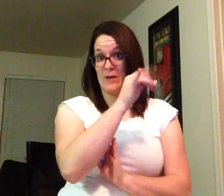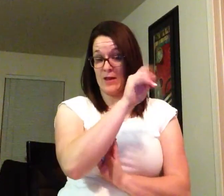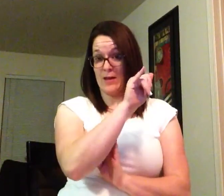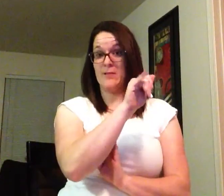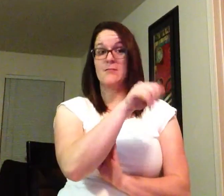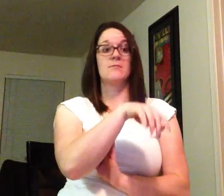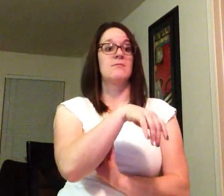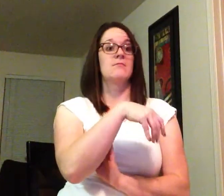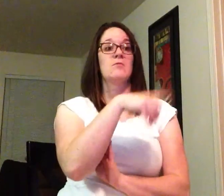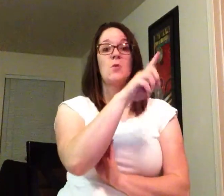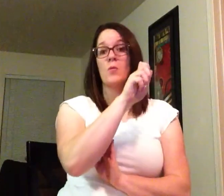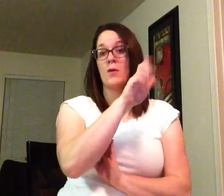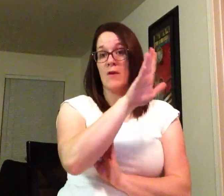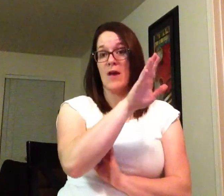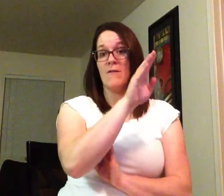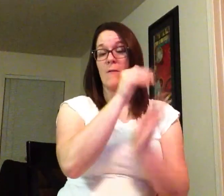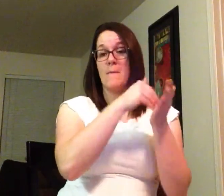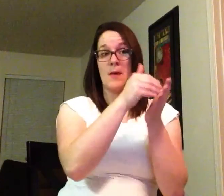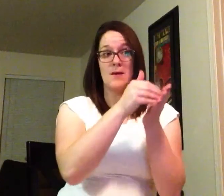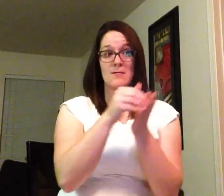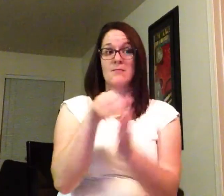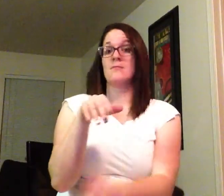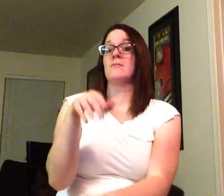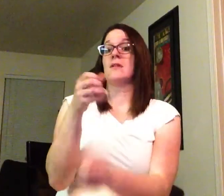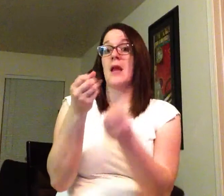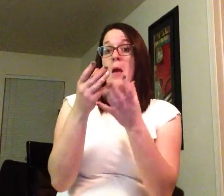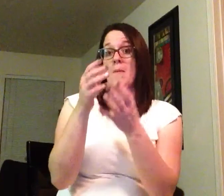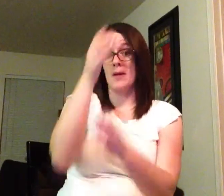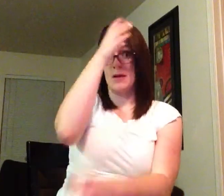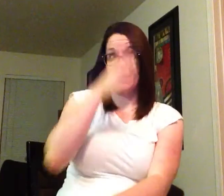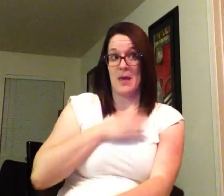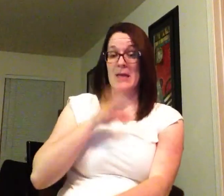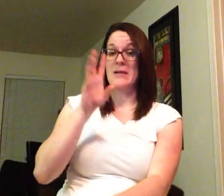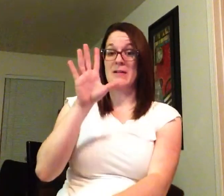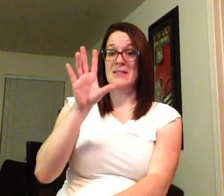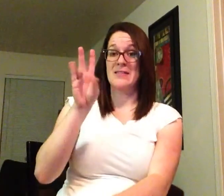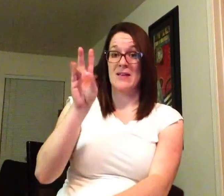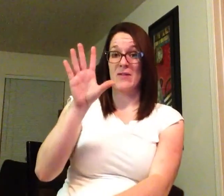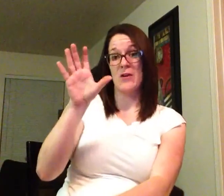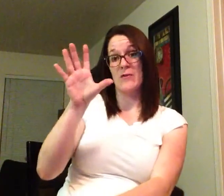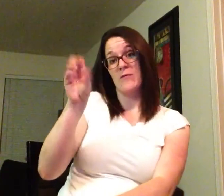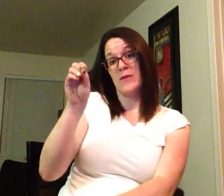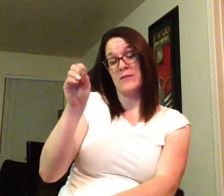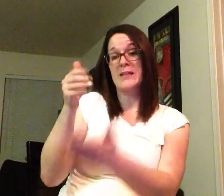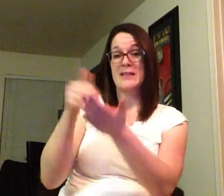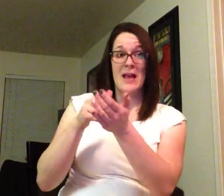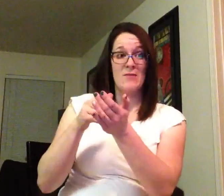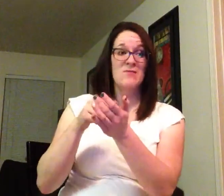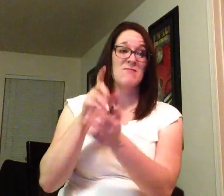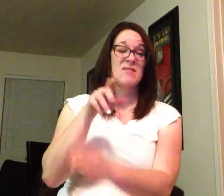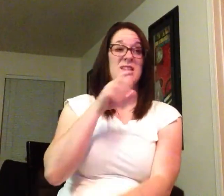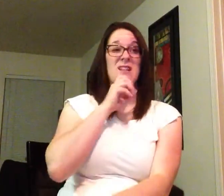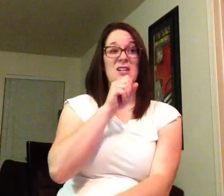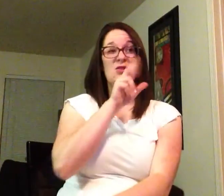750,000. I'm looking for a guy between the ages of 30 and 36, which was only 4% of the population, so now I'm dealing